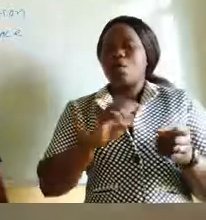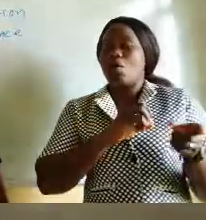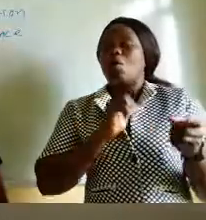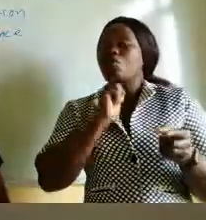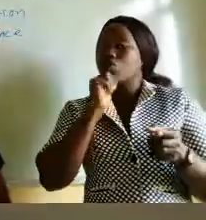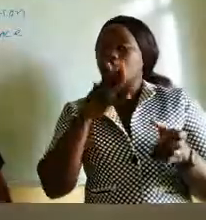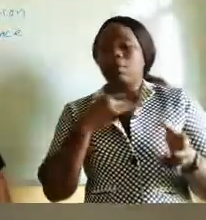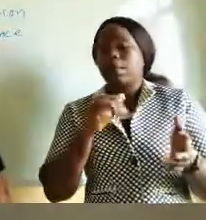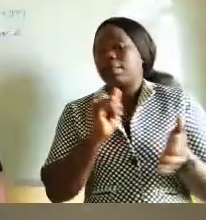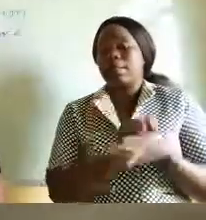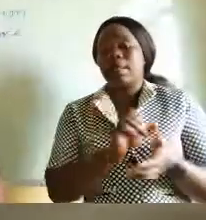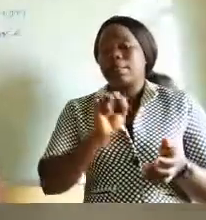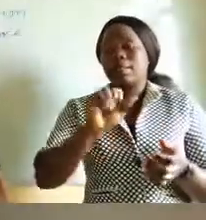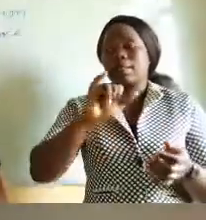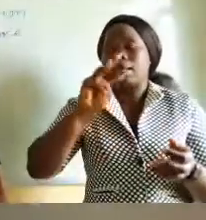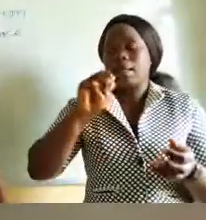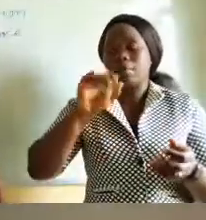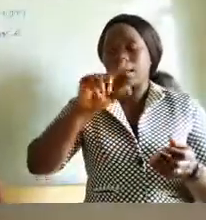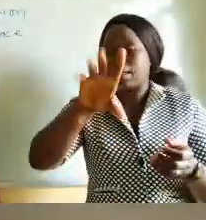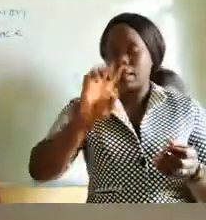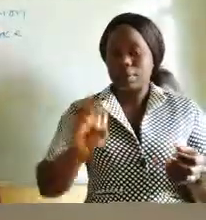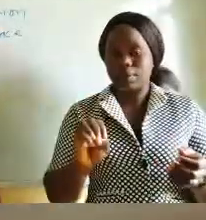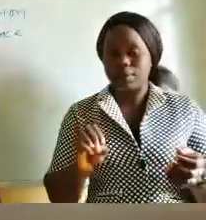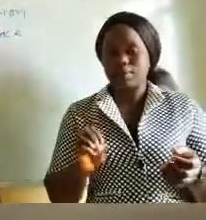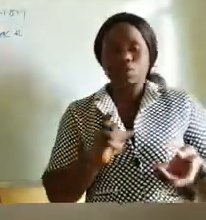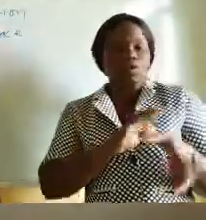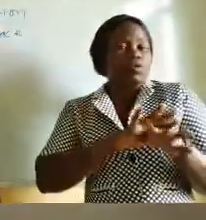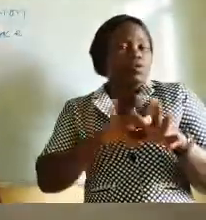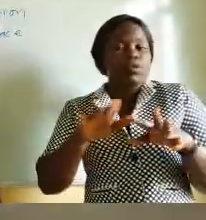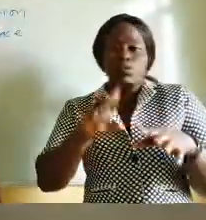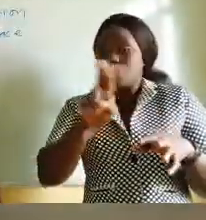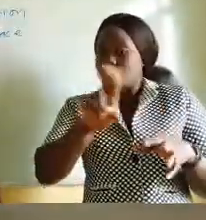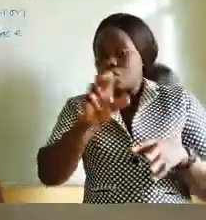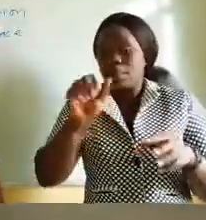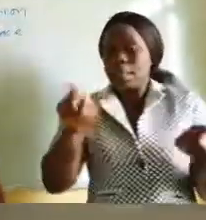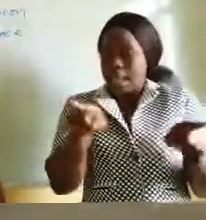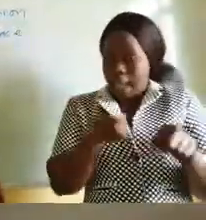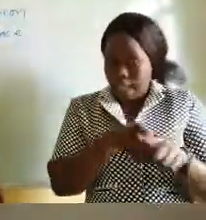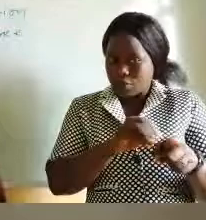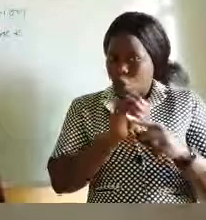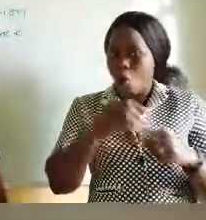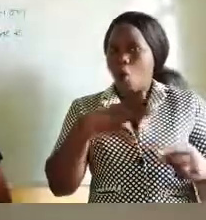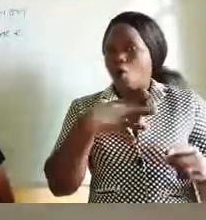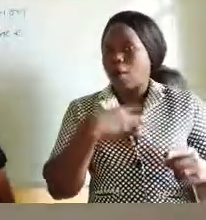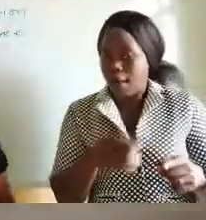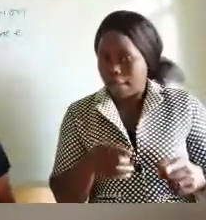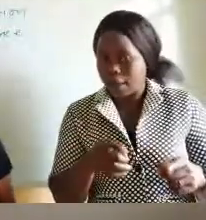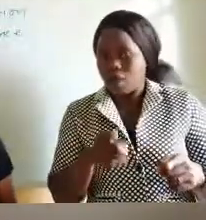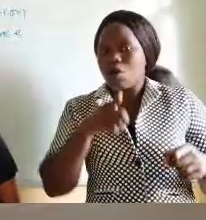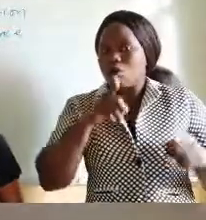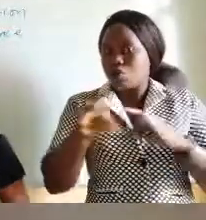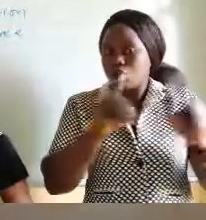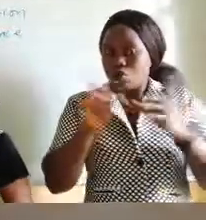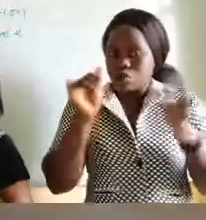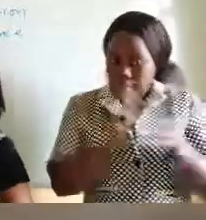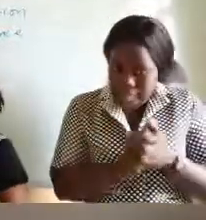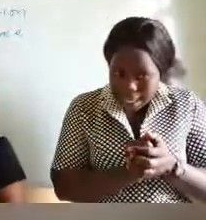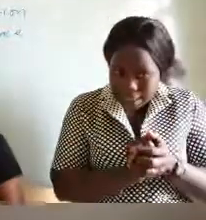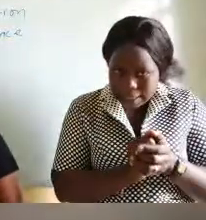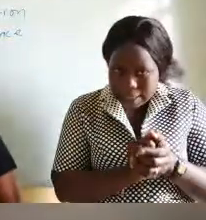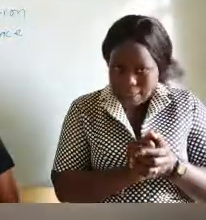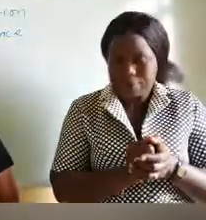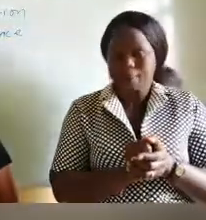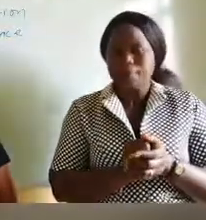where you use as or like, metaphor you don't use as or like. You compare directly.